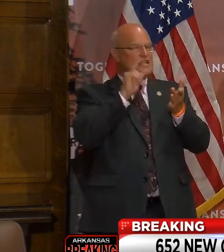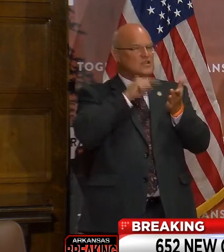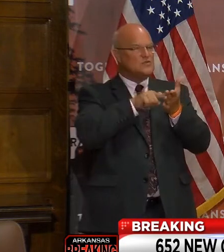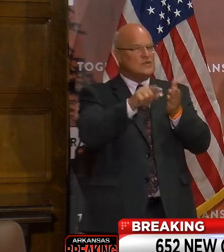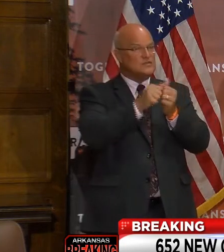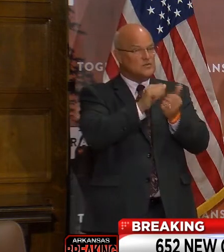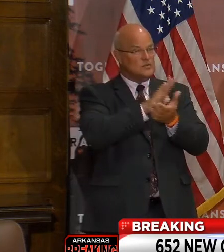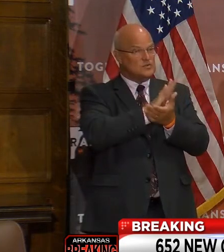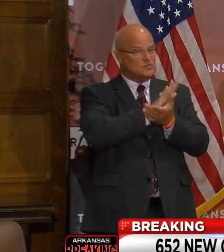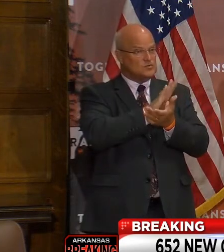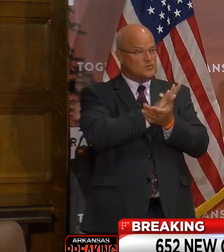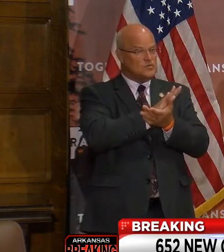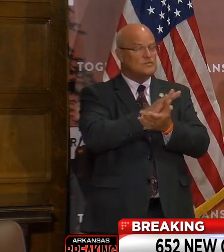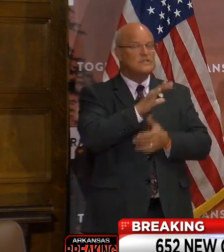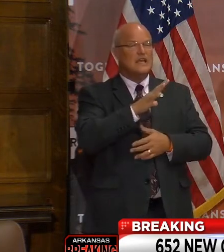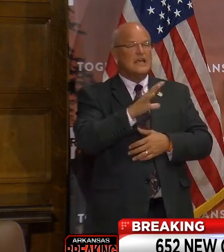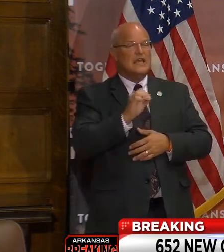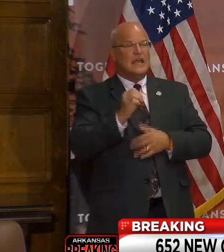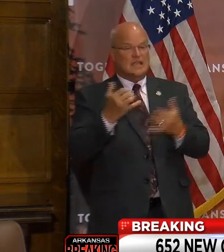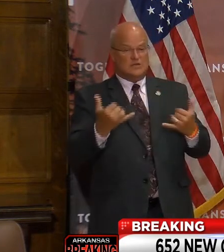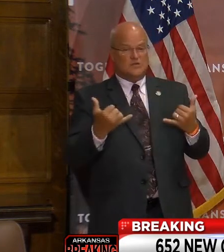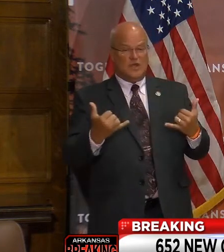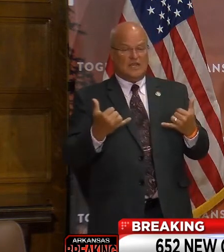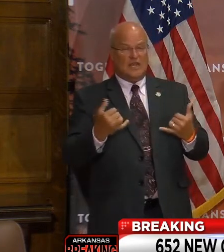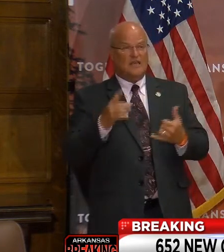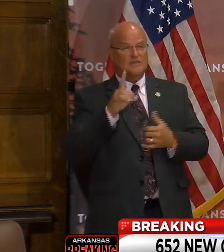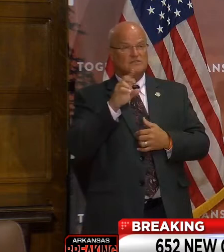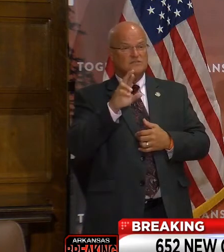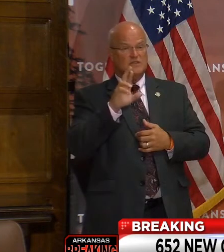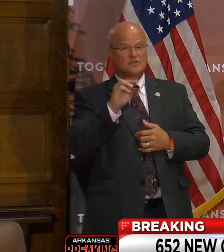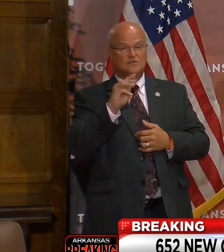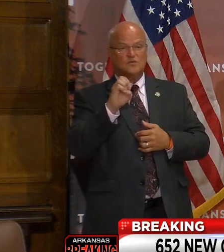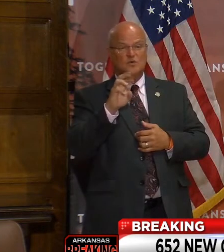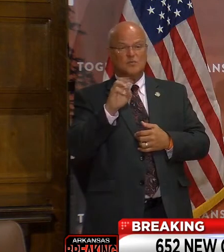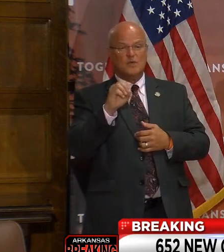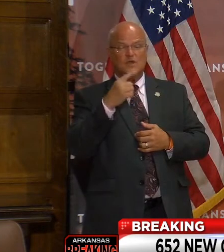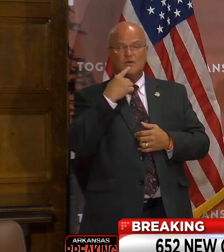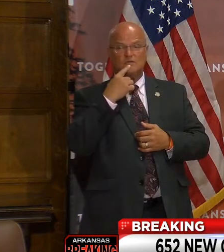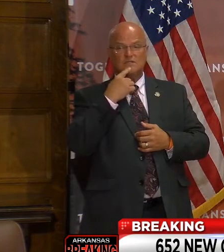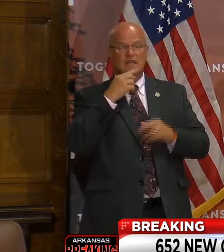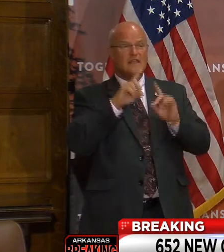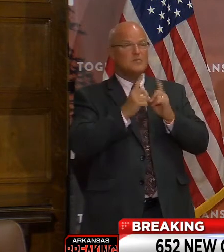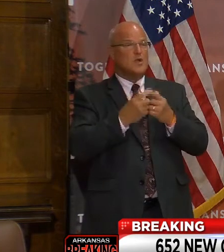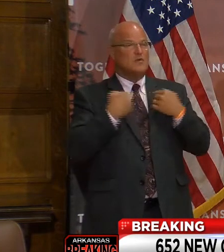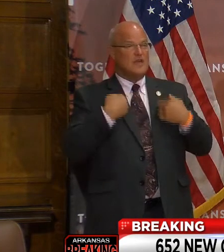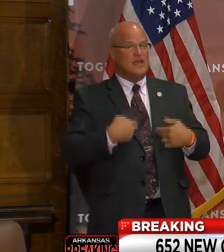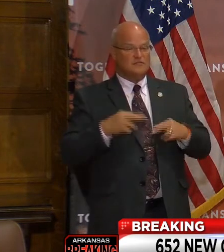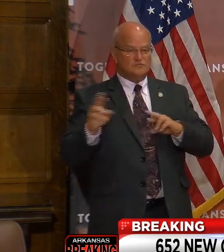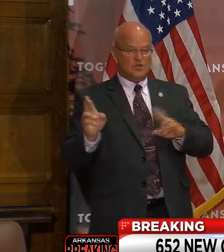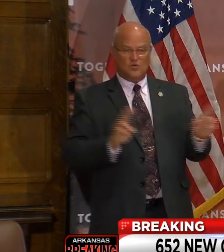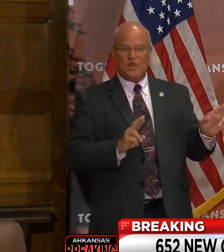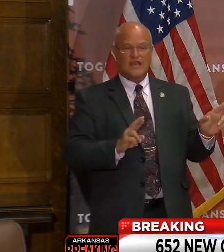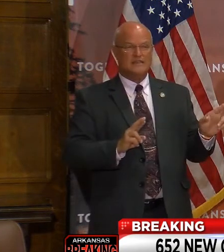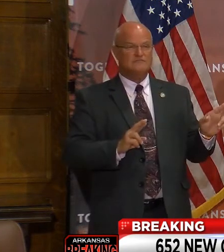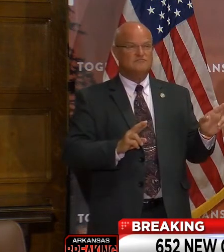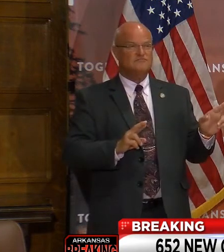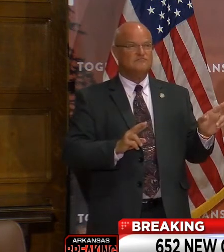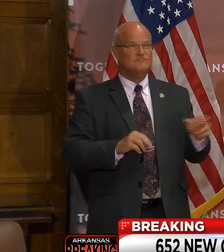schools. And right now, as Dr. Romero said, the Department of Health is preparing for that daily.